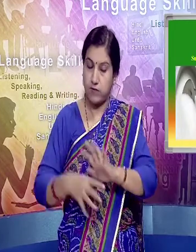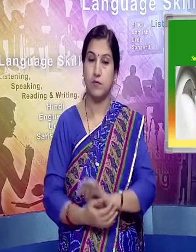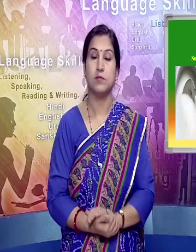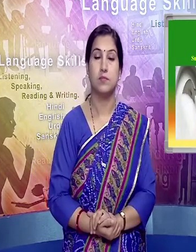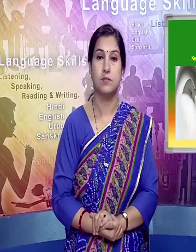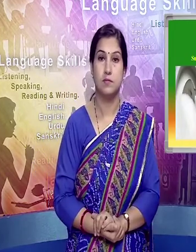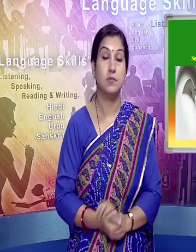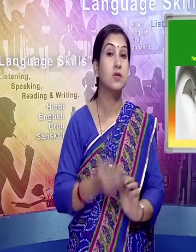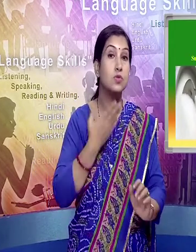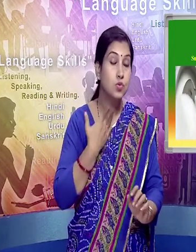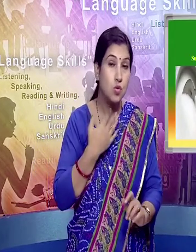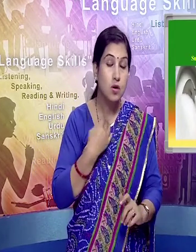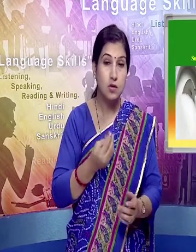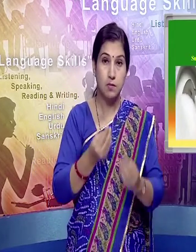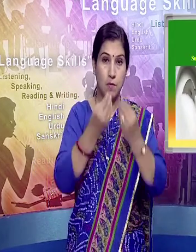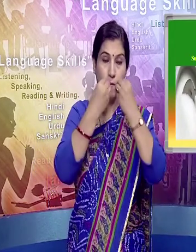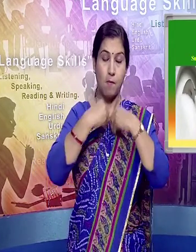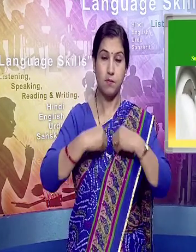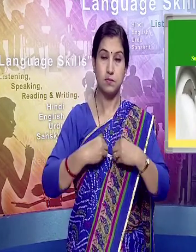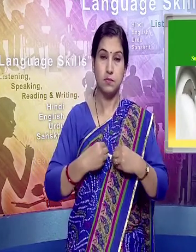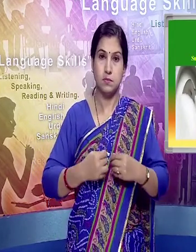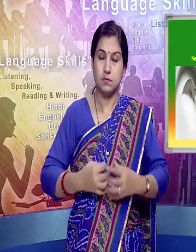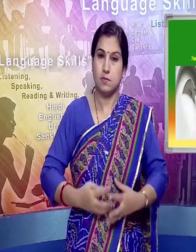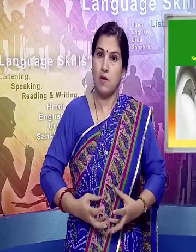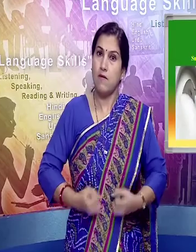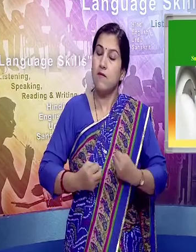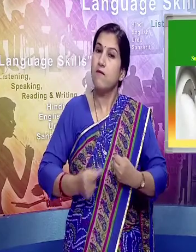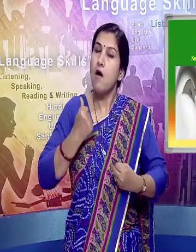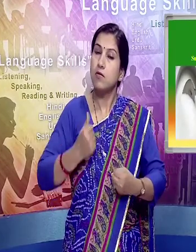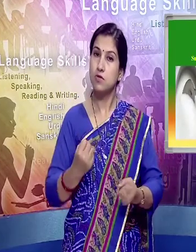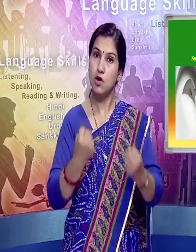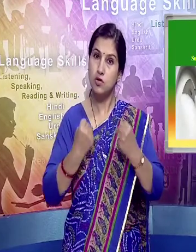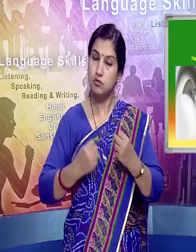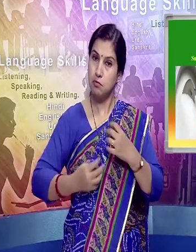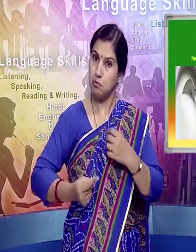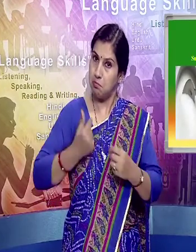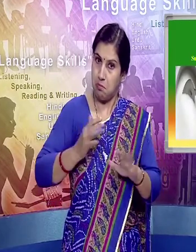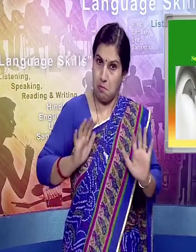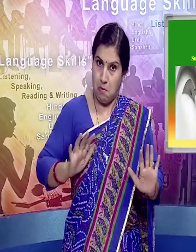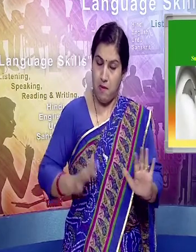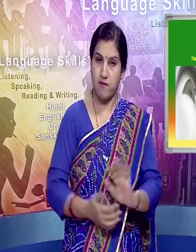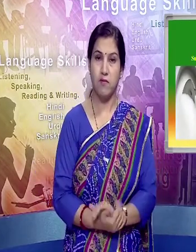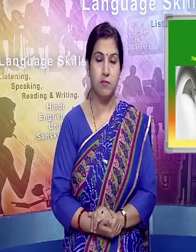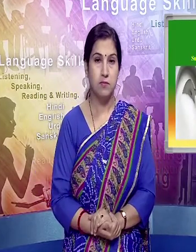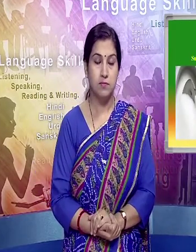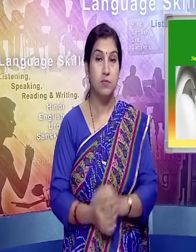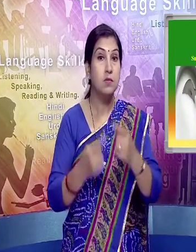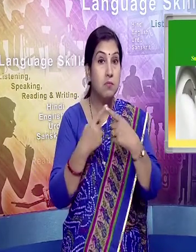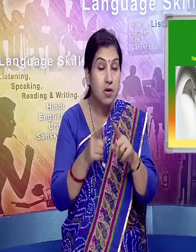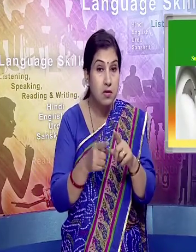Sugar is easily digested. It is very quick source of energy, but in excess it